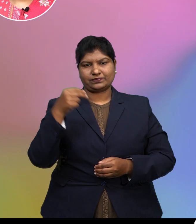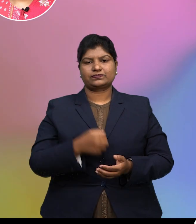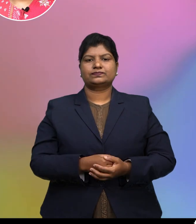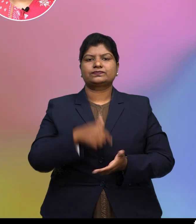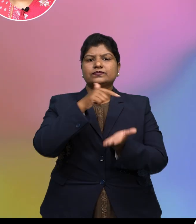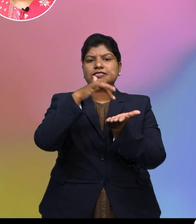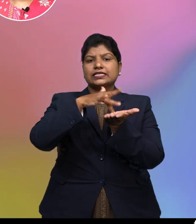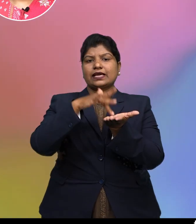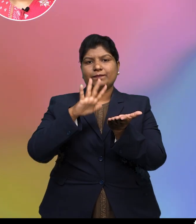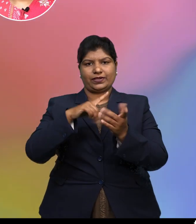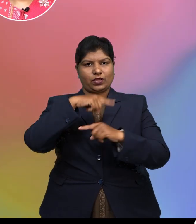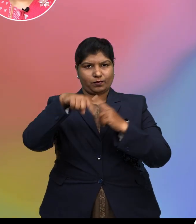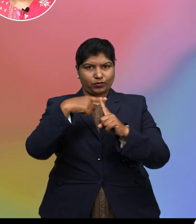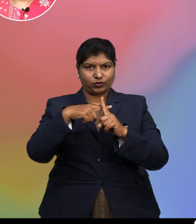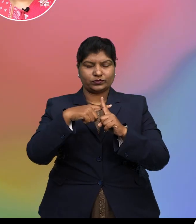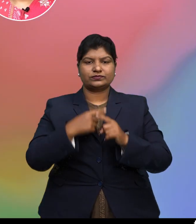takes place about